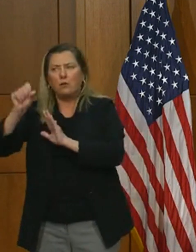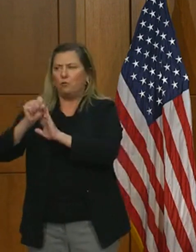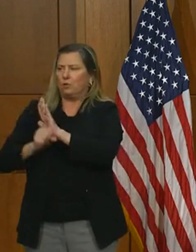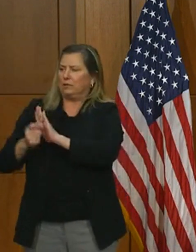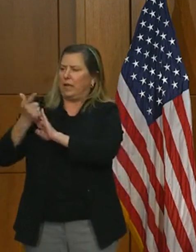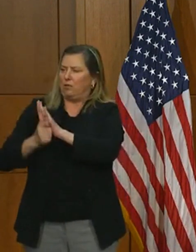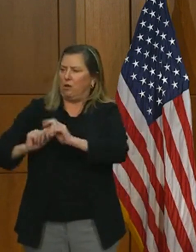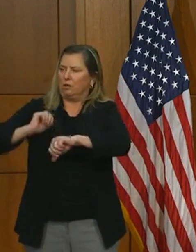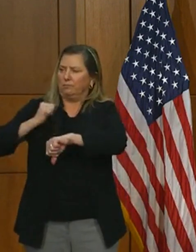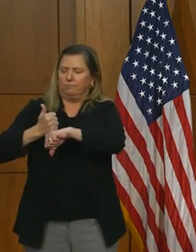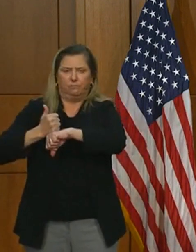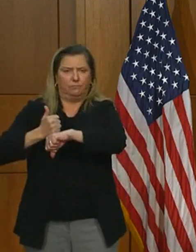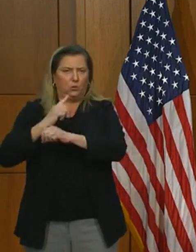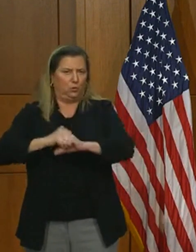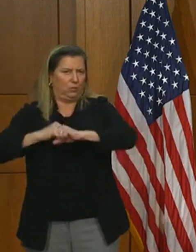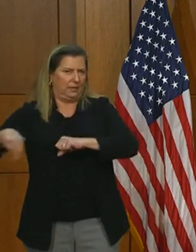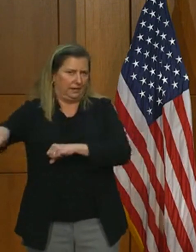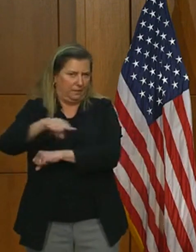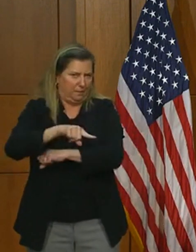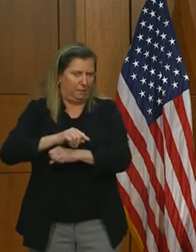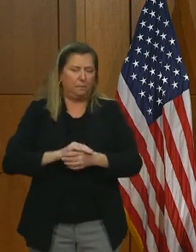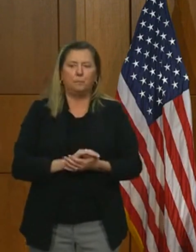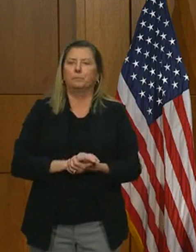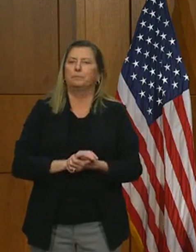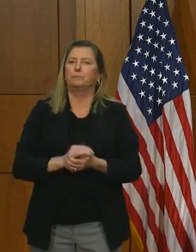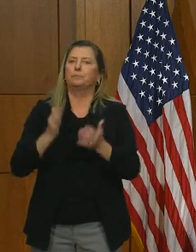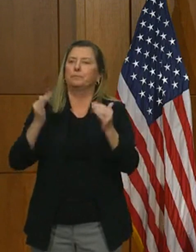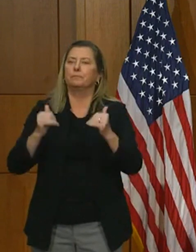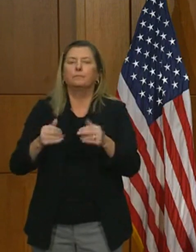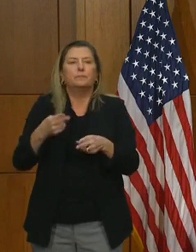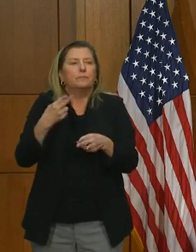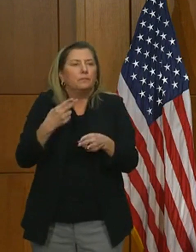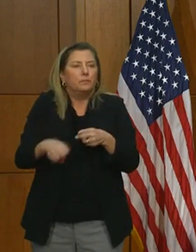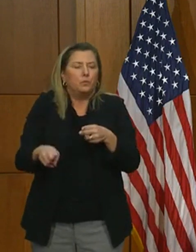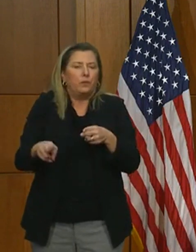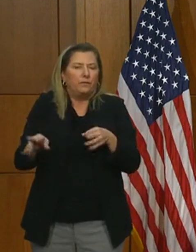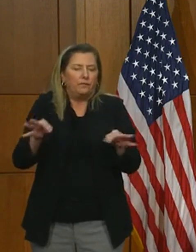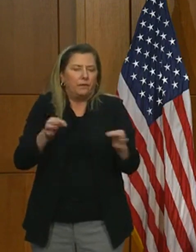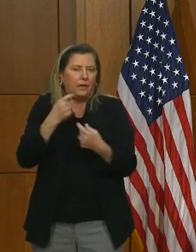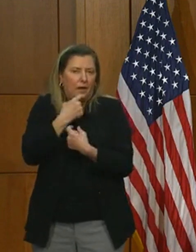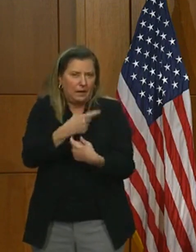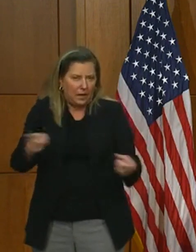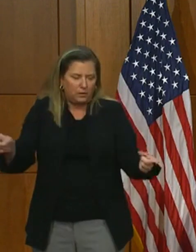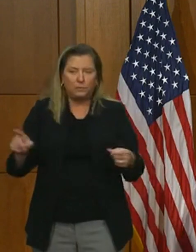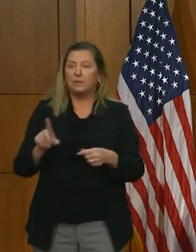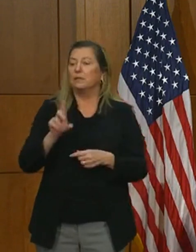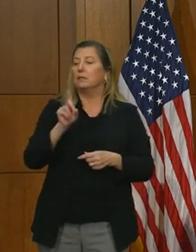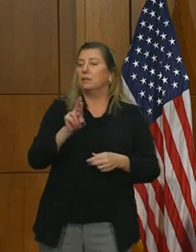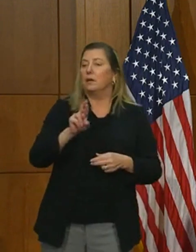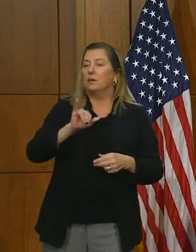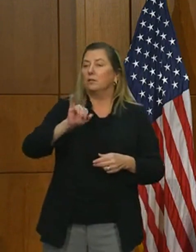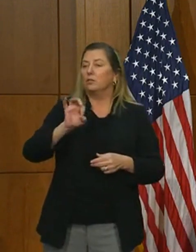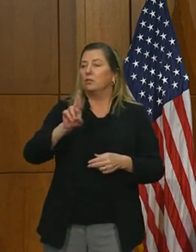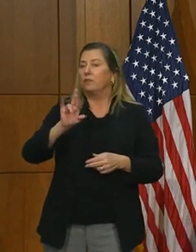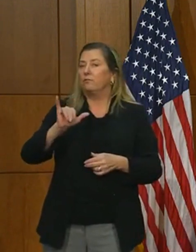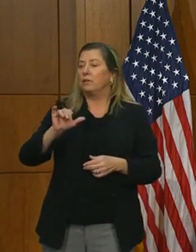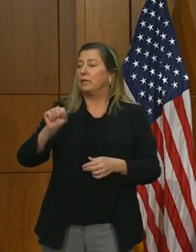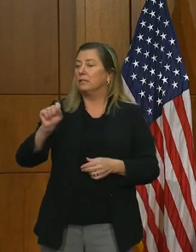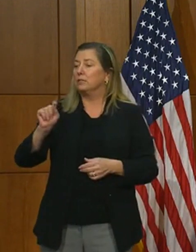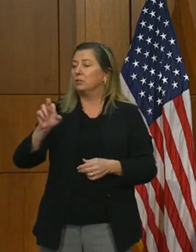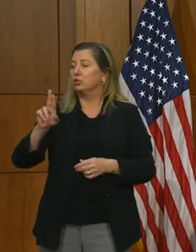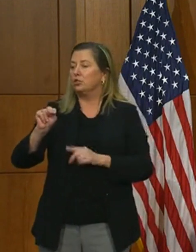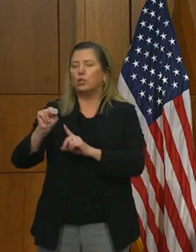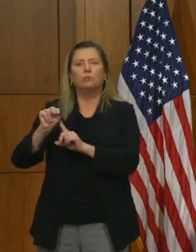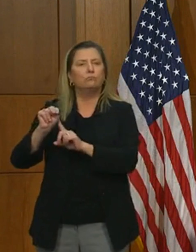are in place. Now I'd like to make a brief personnel announcement. Dr. Jeffrey Stern, who